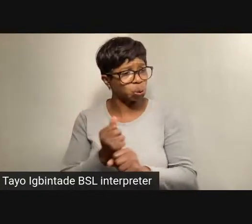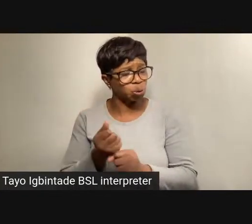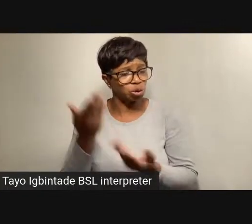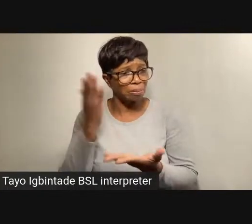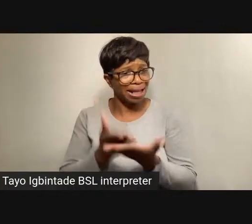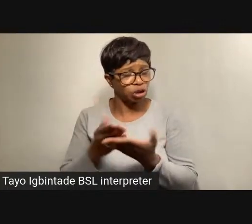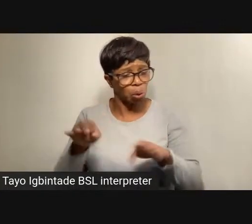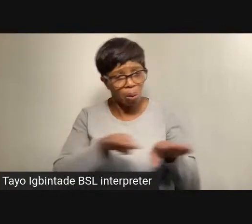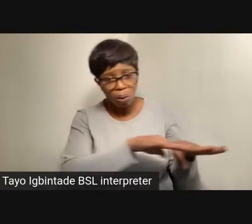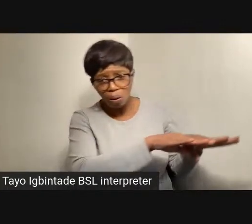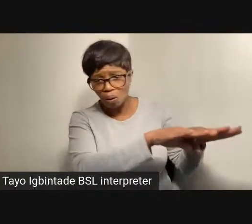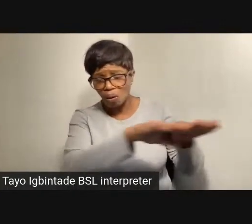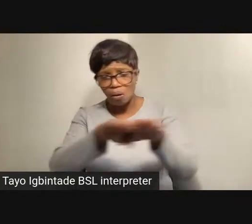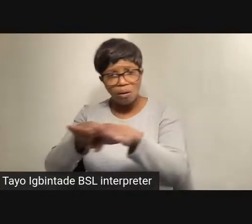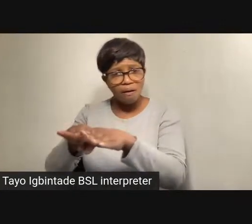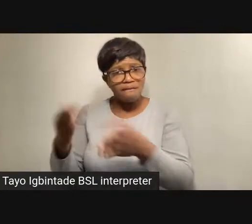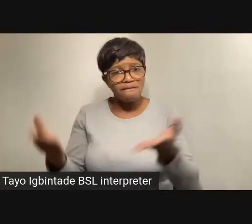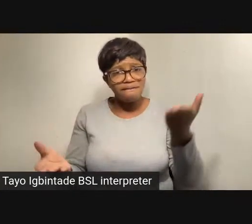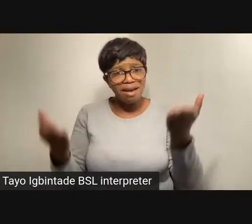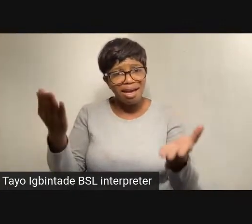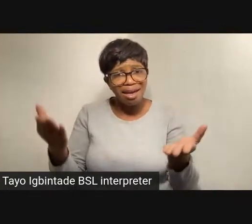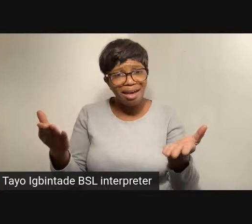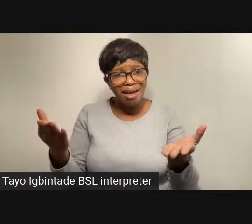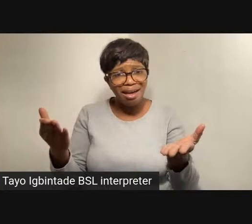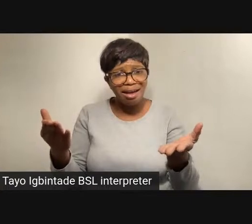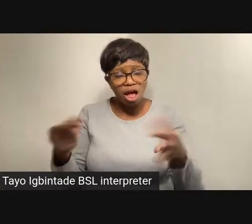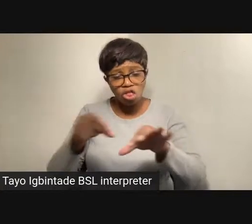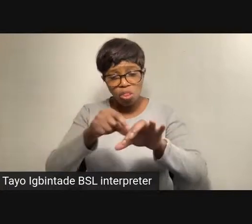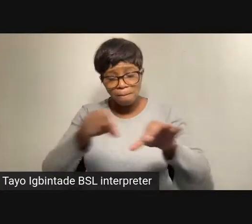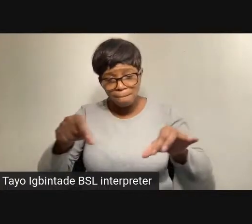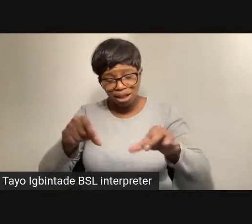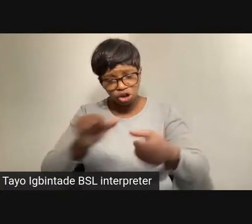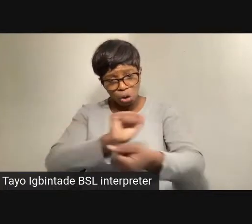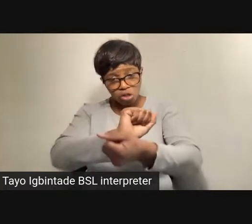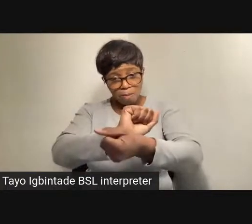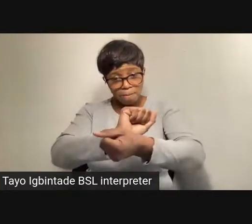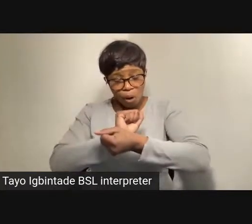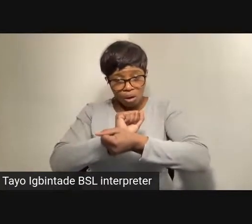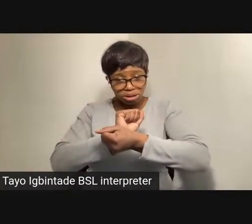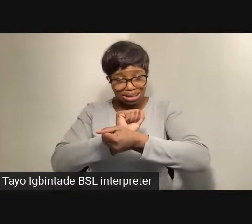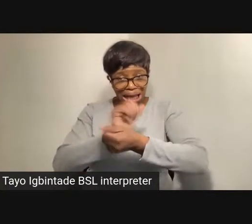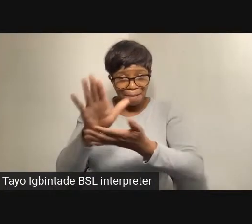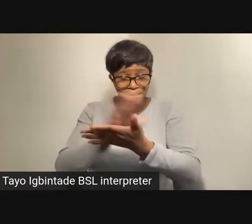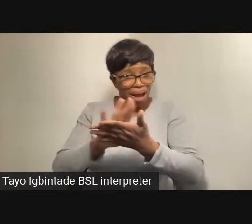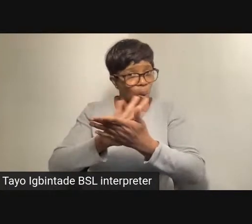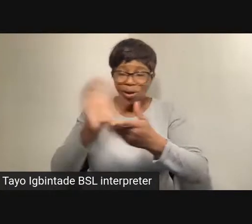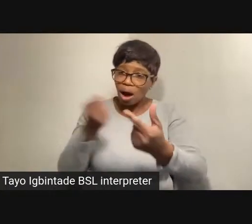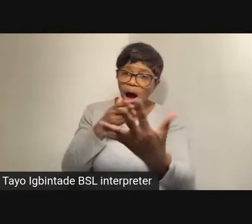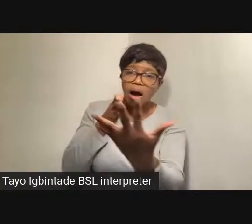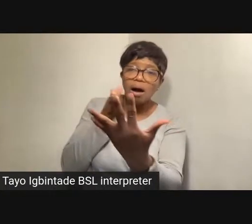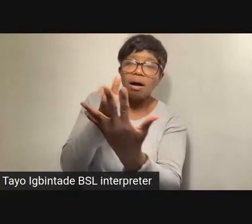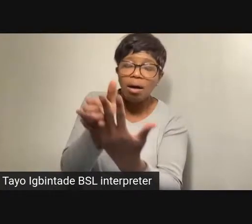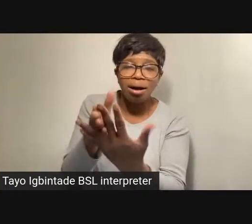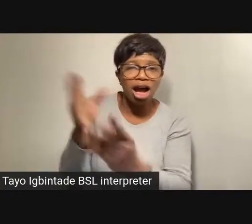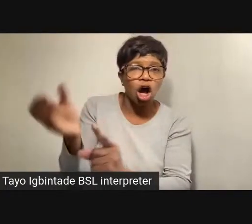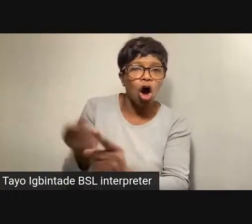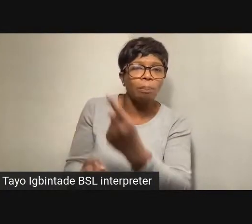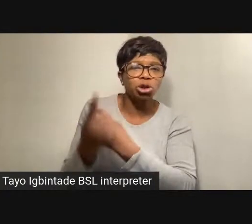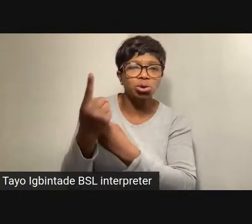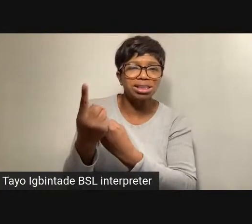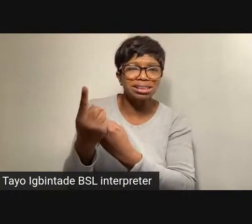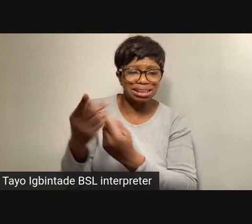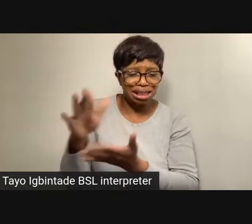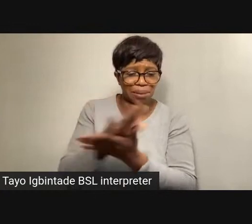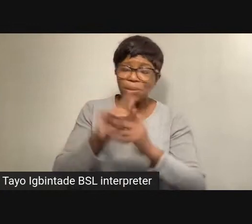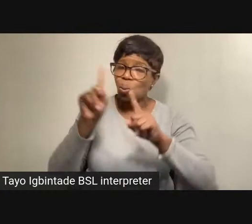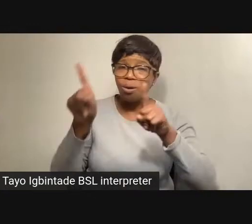field, to break the bonds that keep us out of opportunities, that stop us from